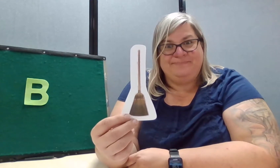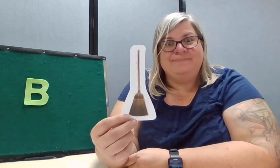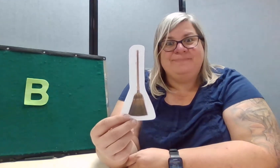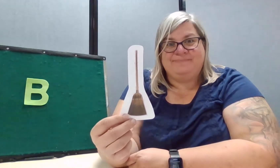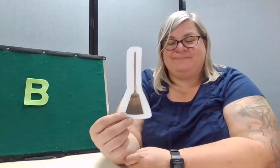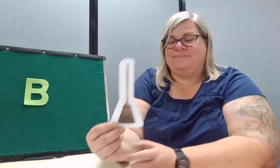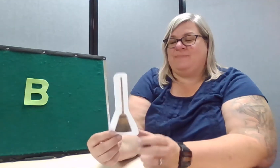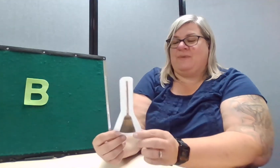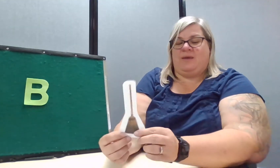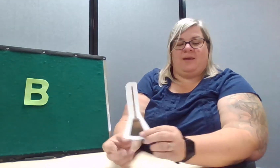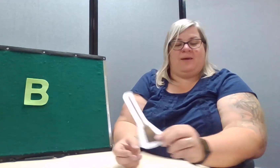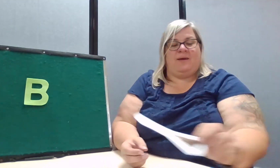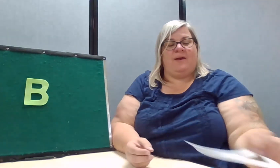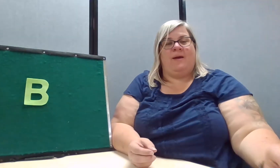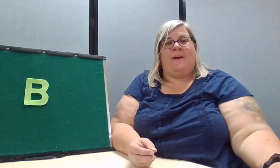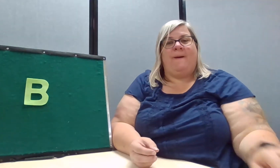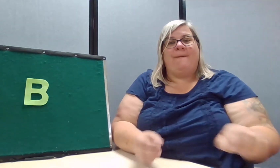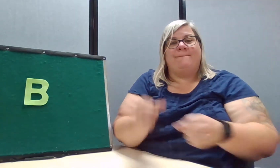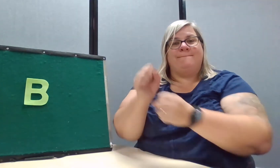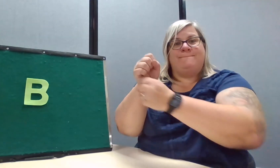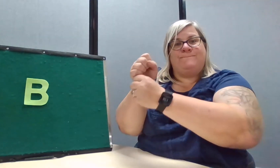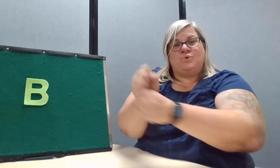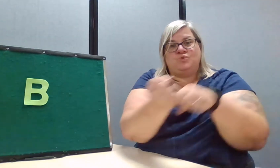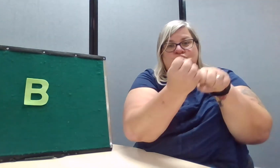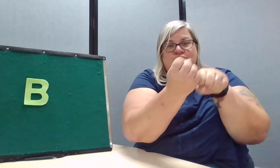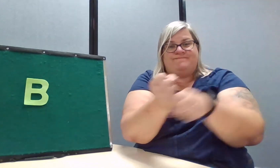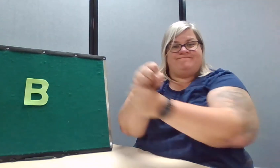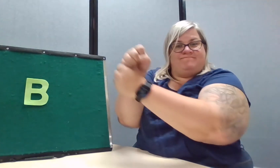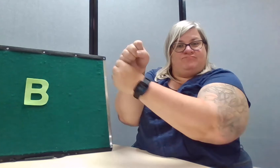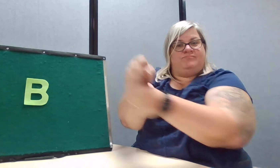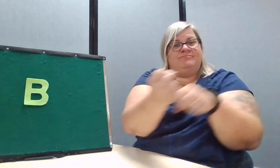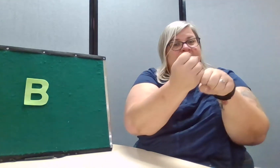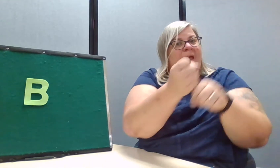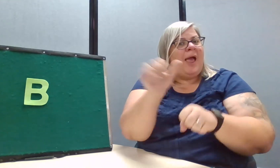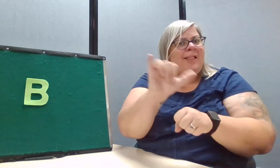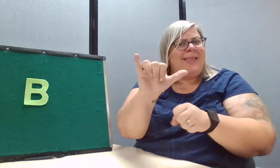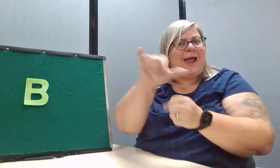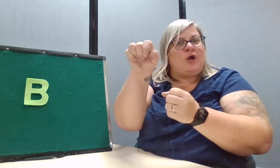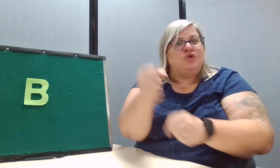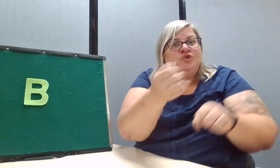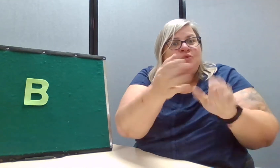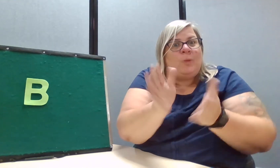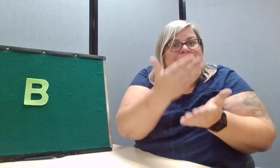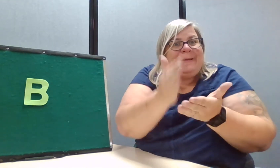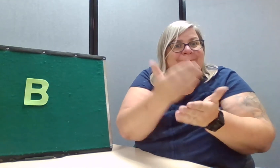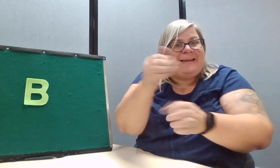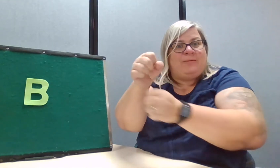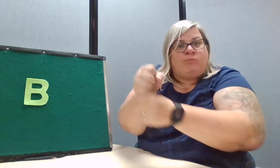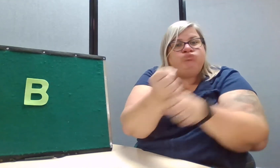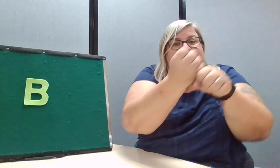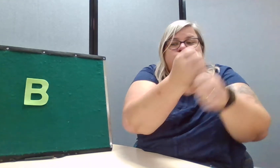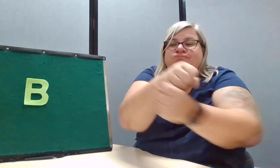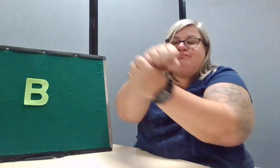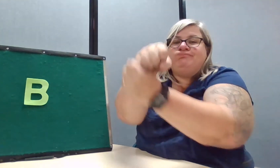Broom. just like you're holding a broom and sweeping the